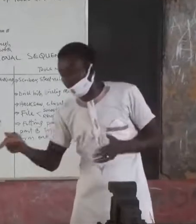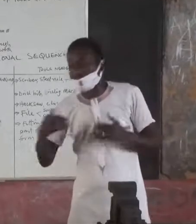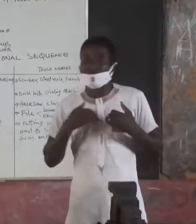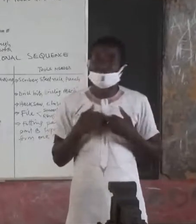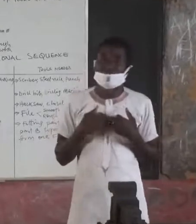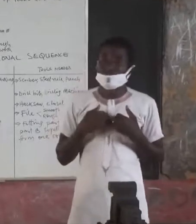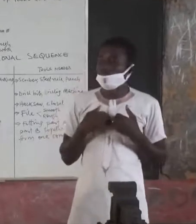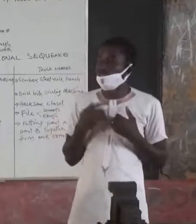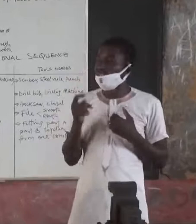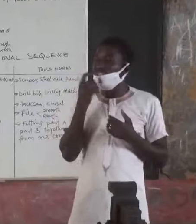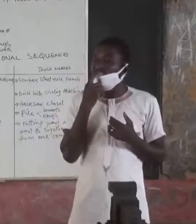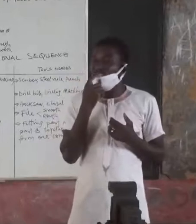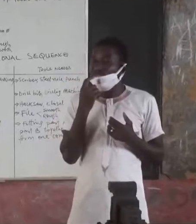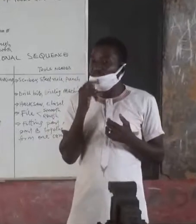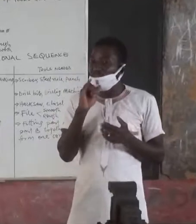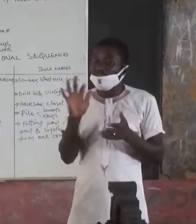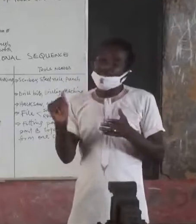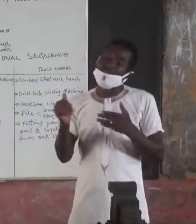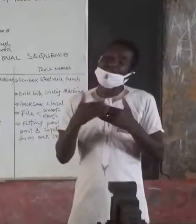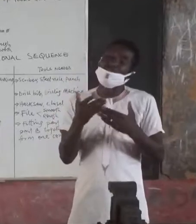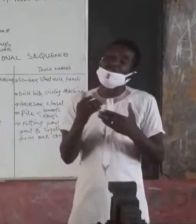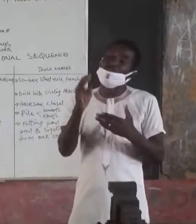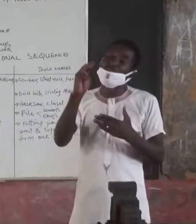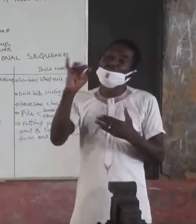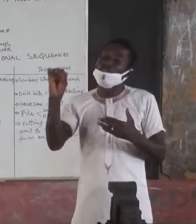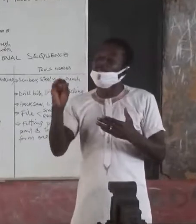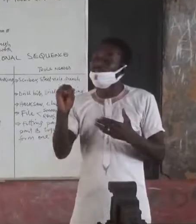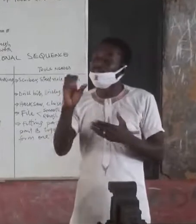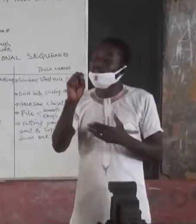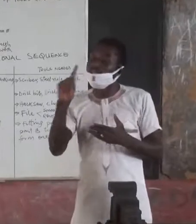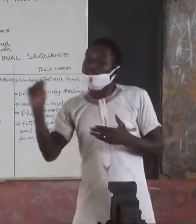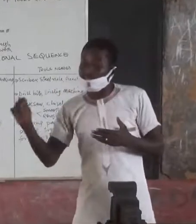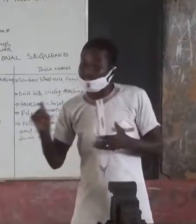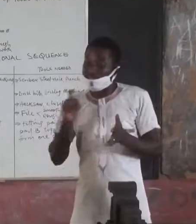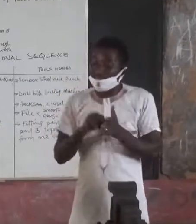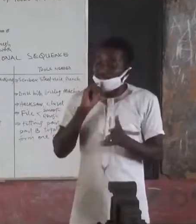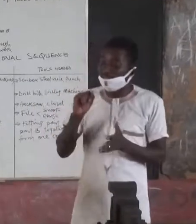have. The metal itself is a simple mild steel plate. Now, this is